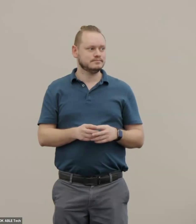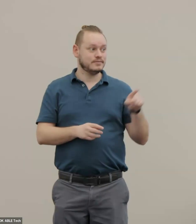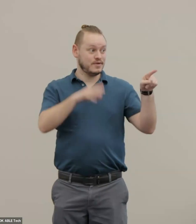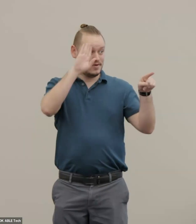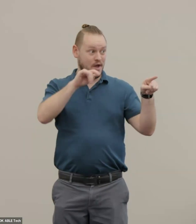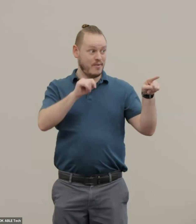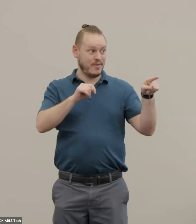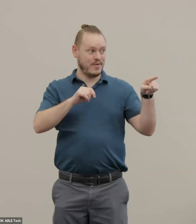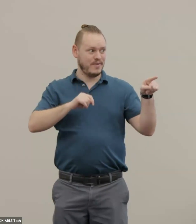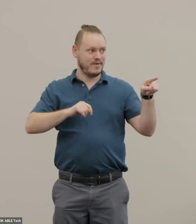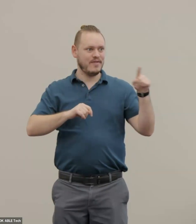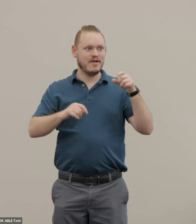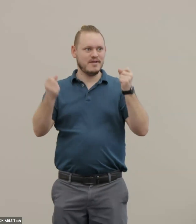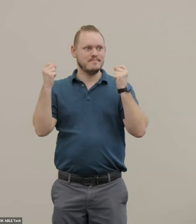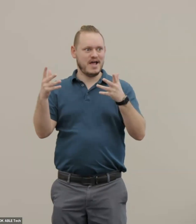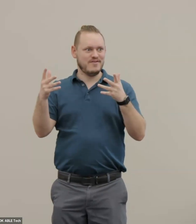it?